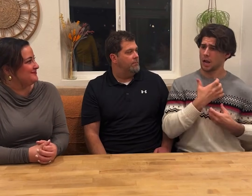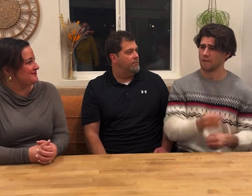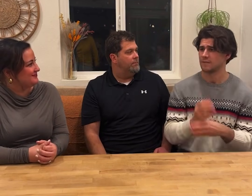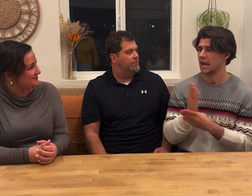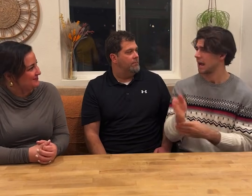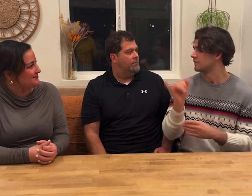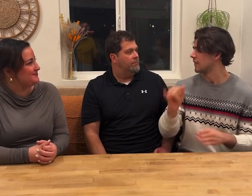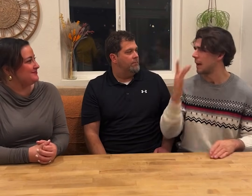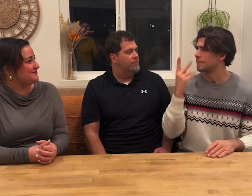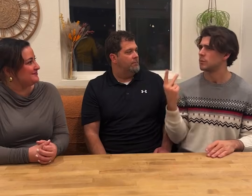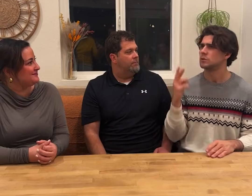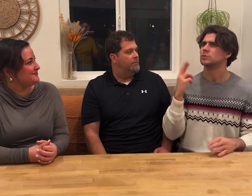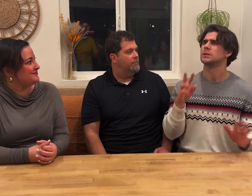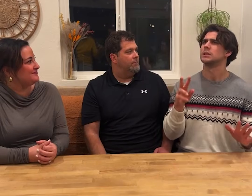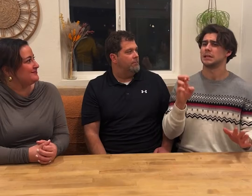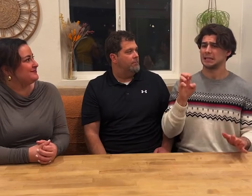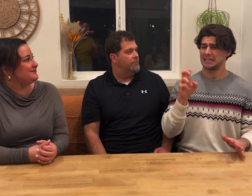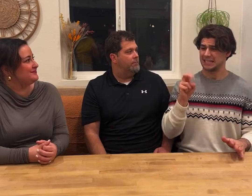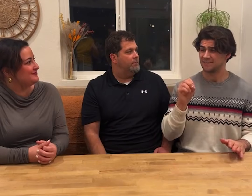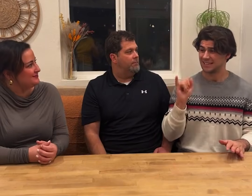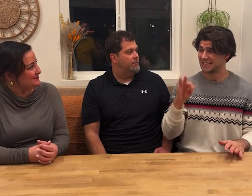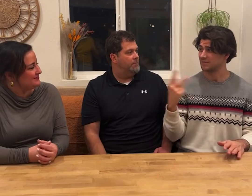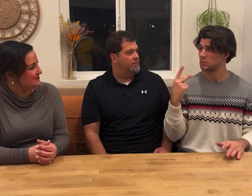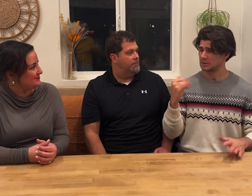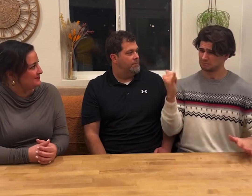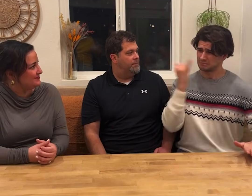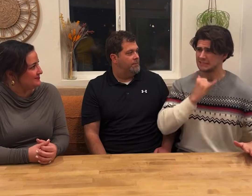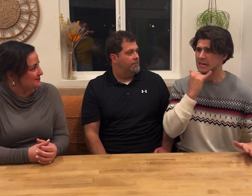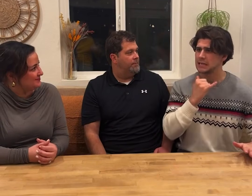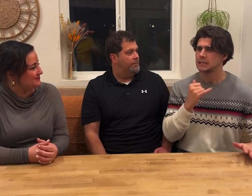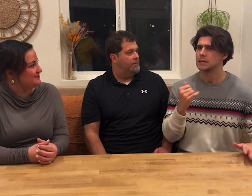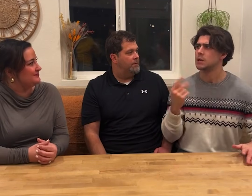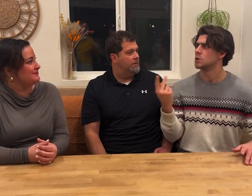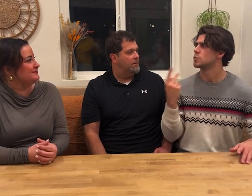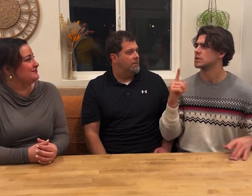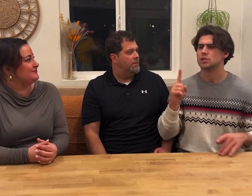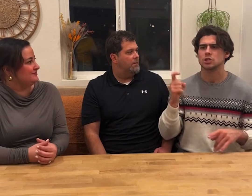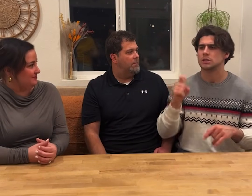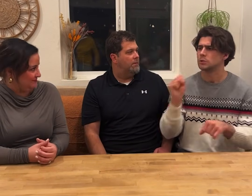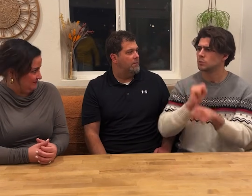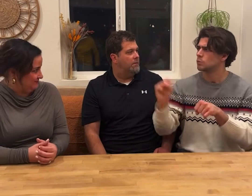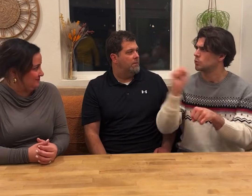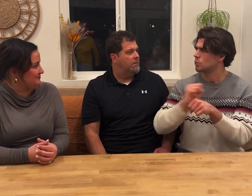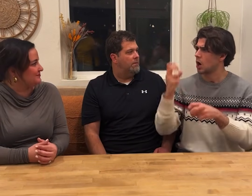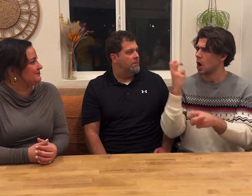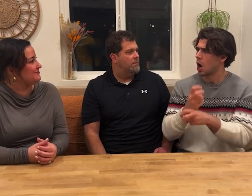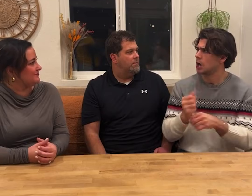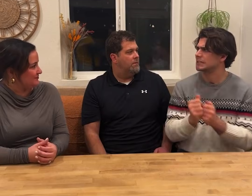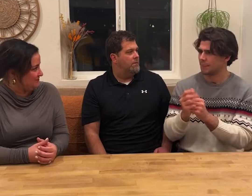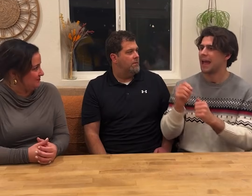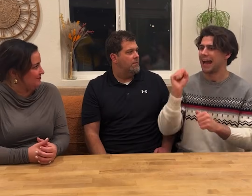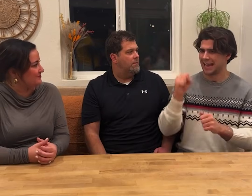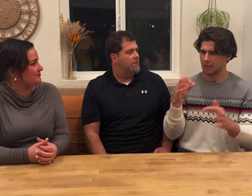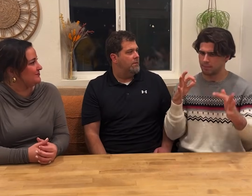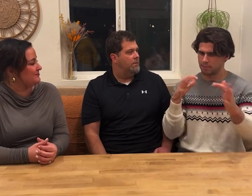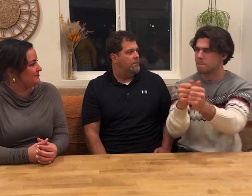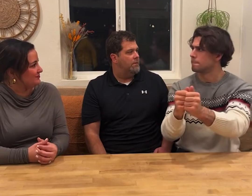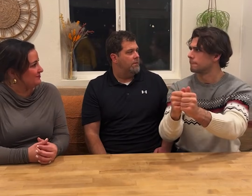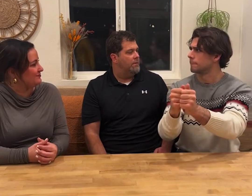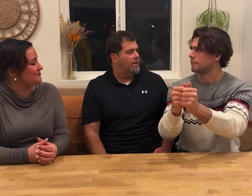think we felt most confident after that because we're like, if we made those mistakes, right, and we still were able